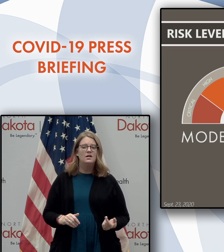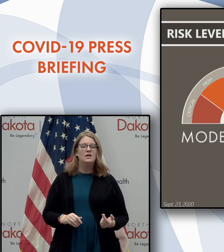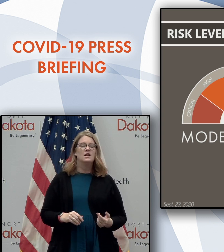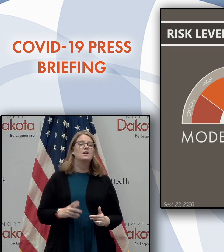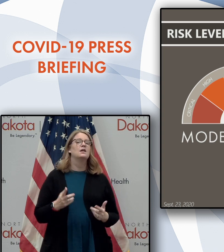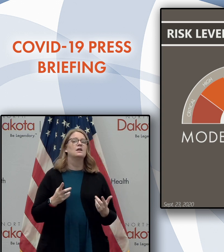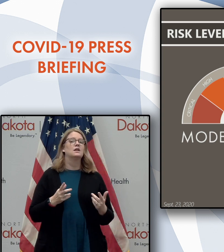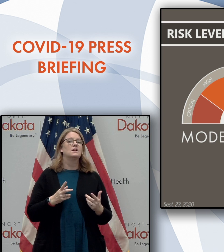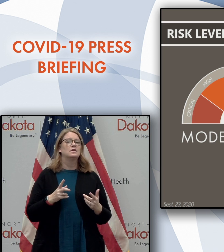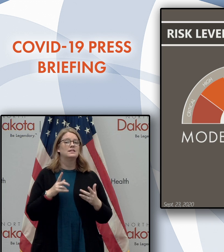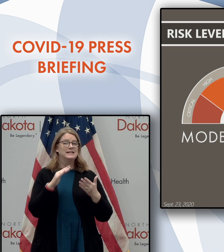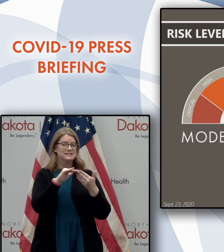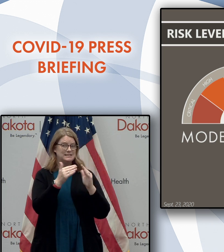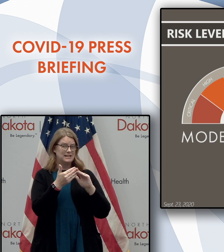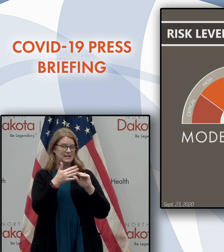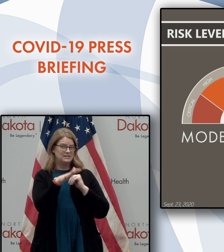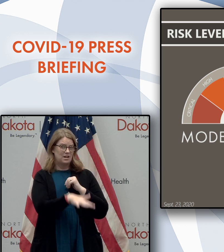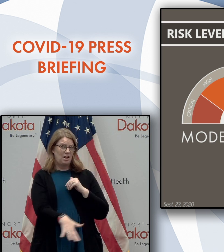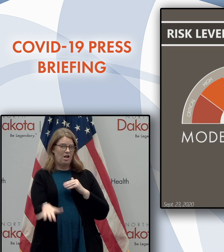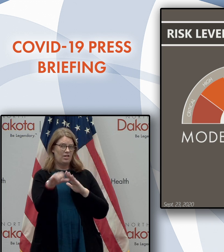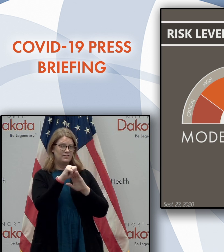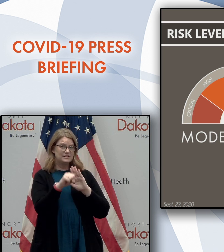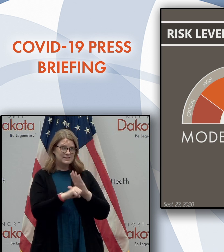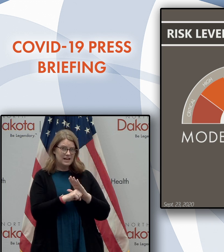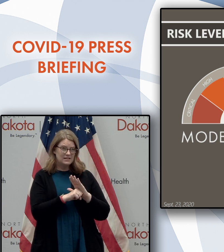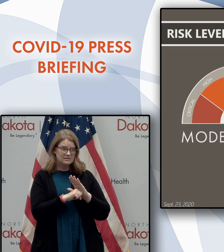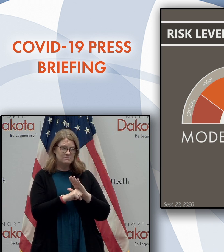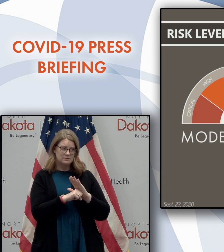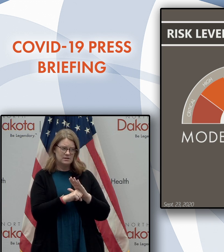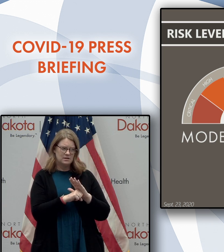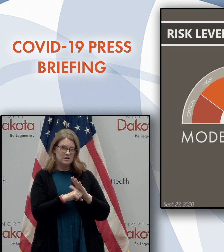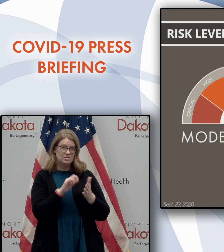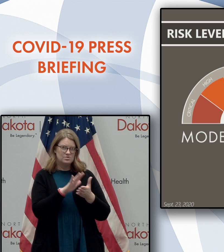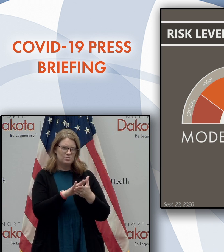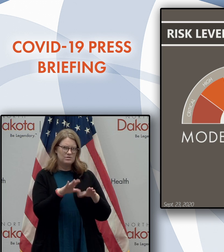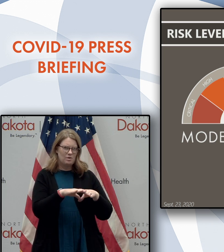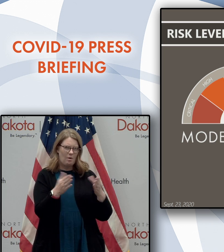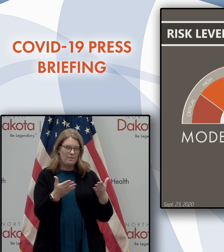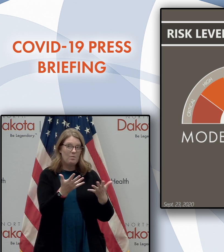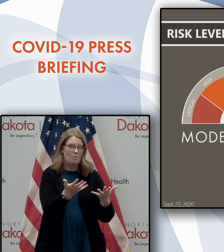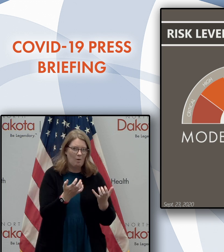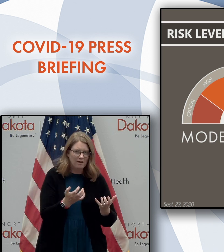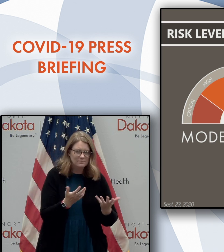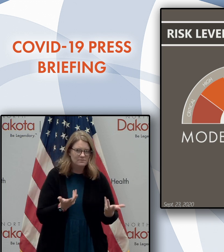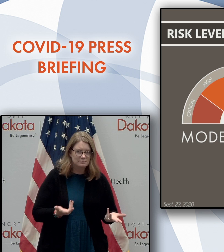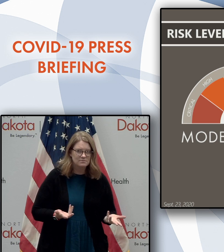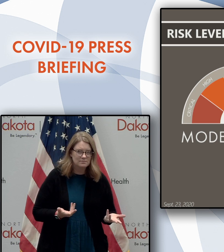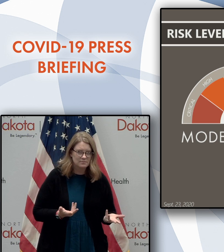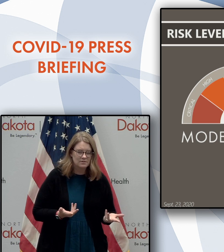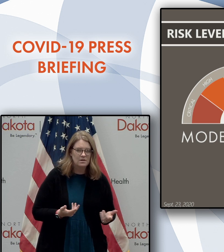cities and communities around the state, we care about keeping our schools open. We know that everybody cares about